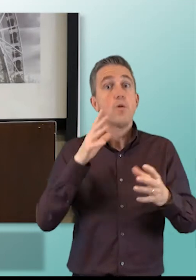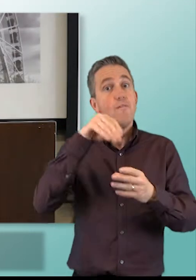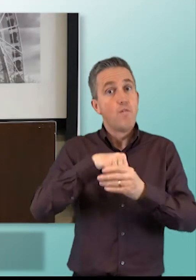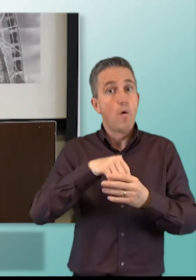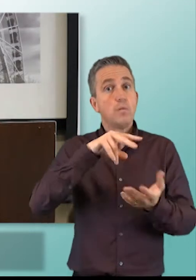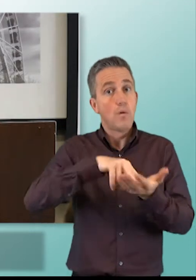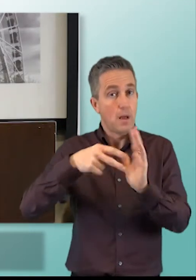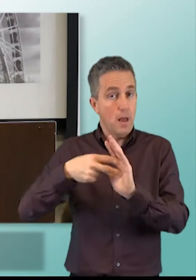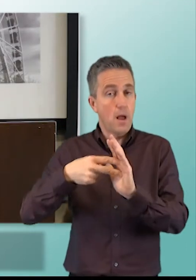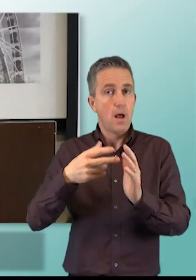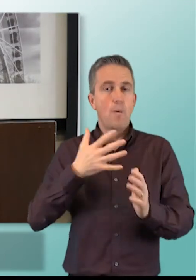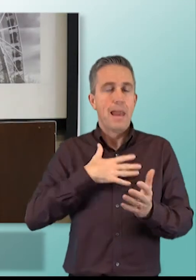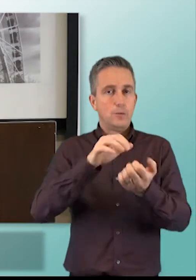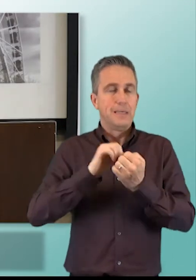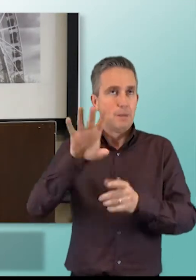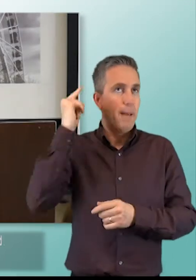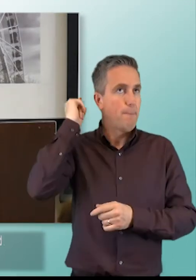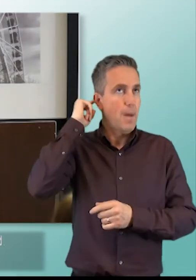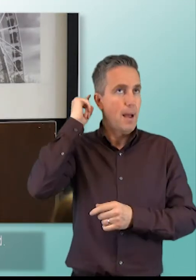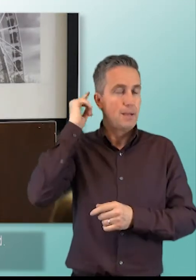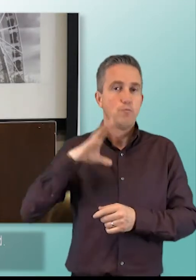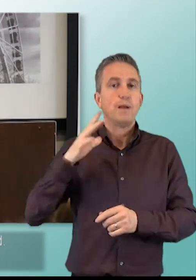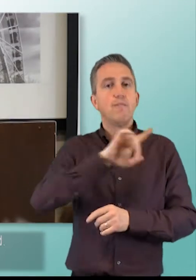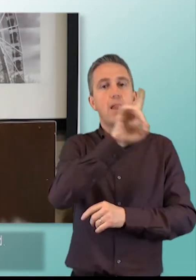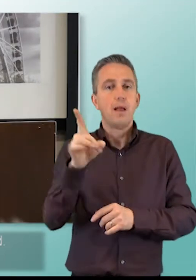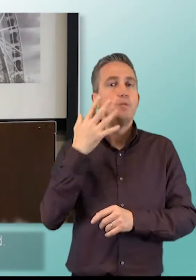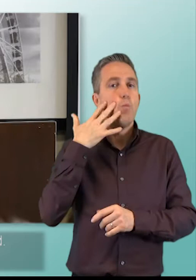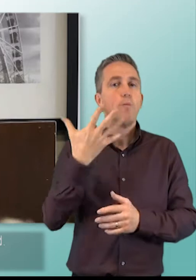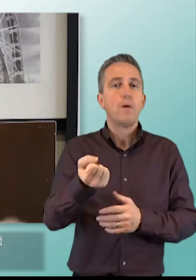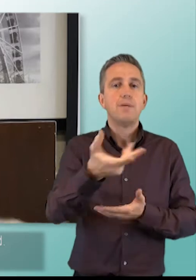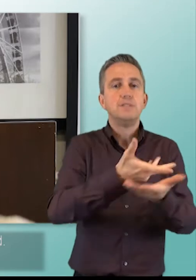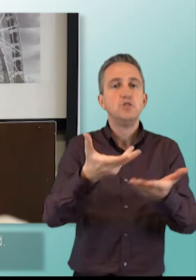charity trustees, and particular challenges have maybe come up. So that's what I'd like you to sort of bear in mind.